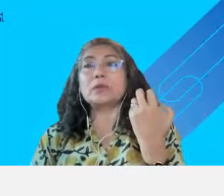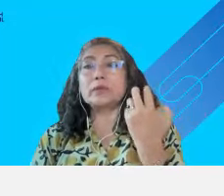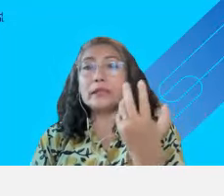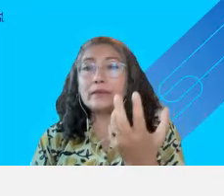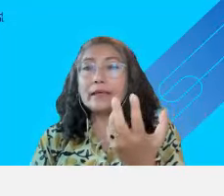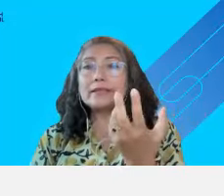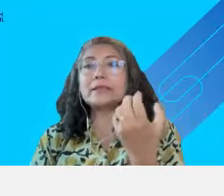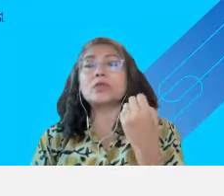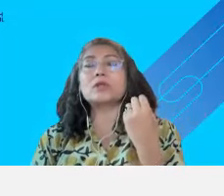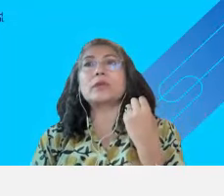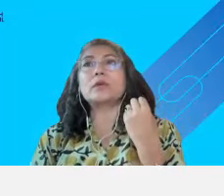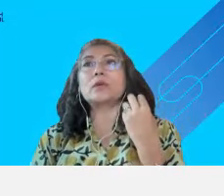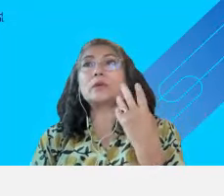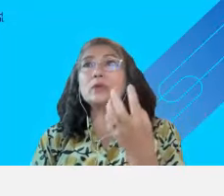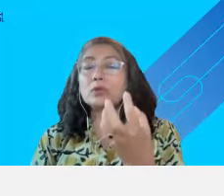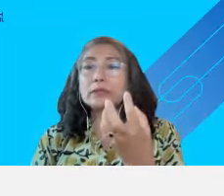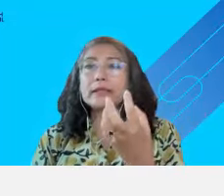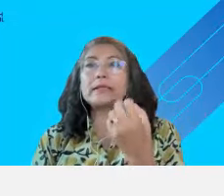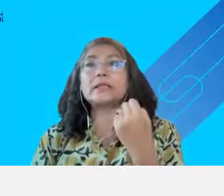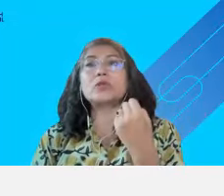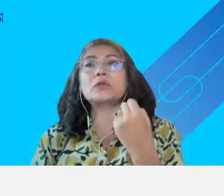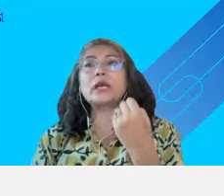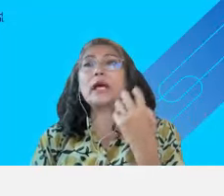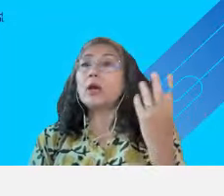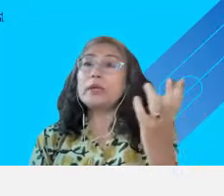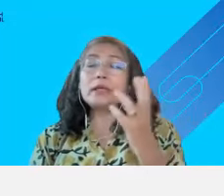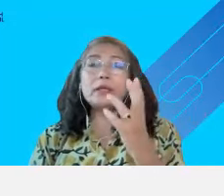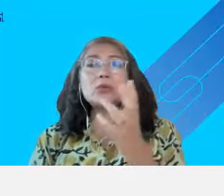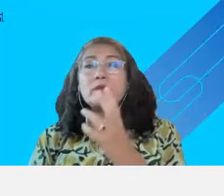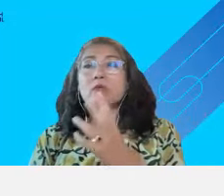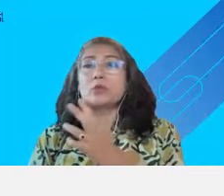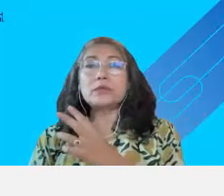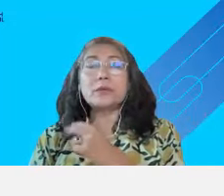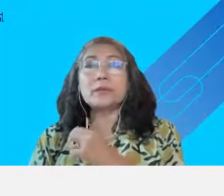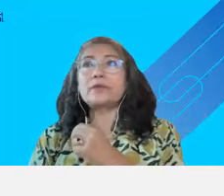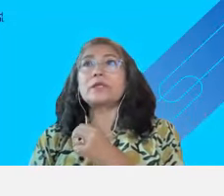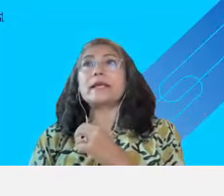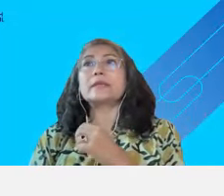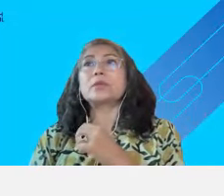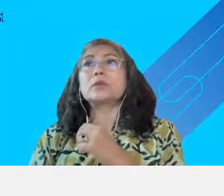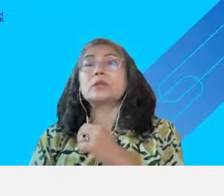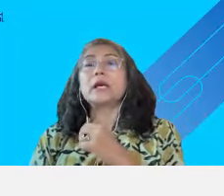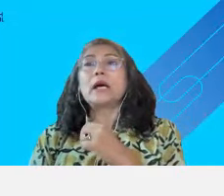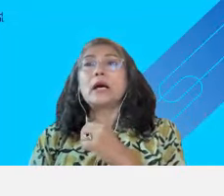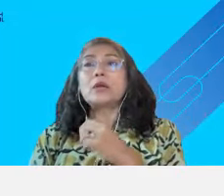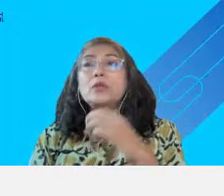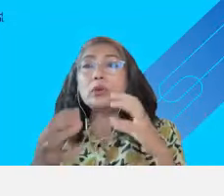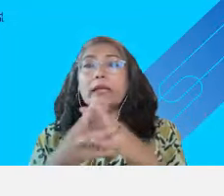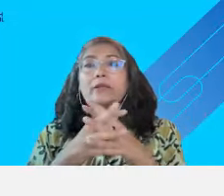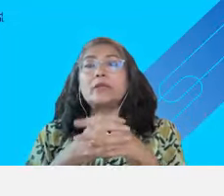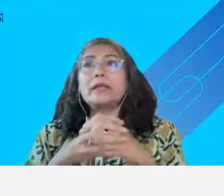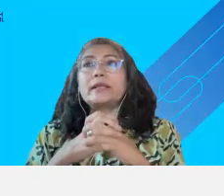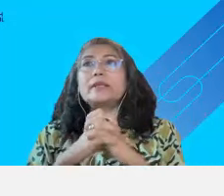we can work with EVS teachers, we can work with social studies teachers. We can use visuals from different textbooks